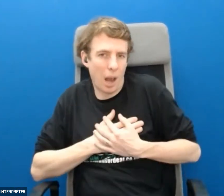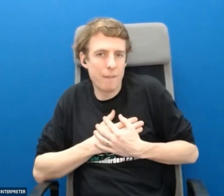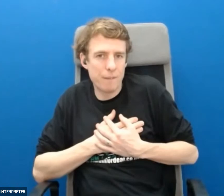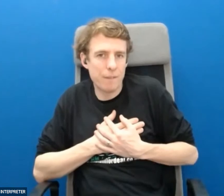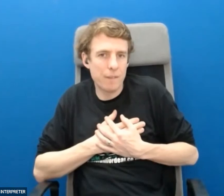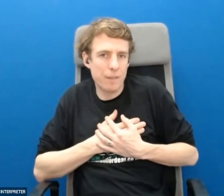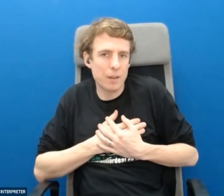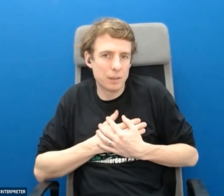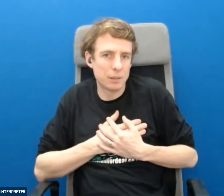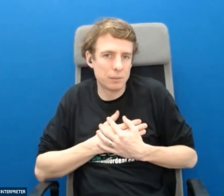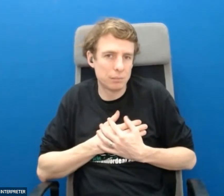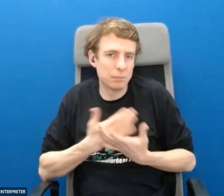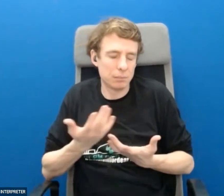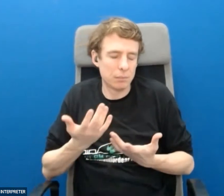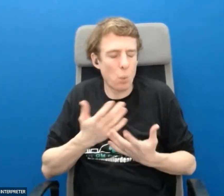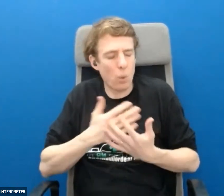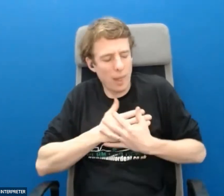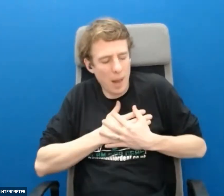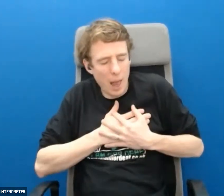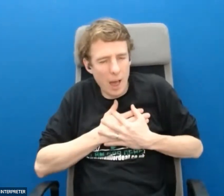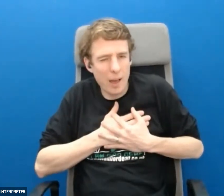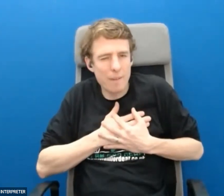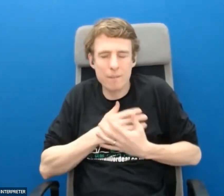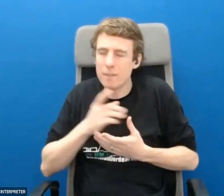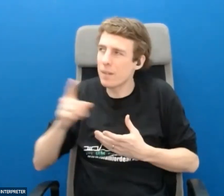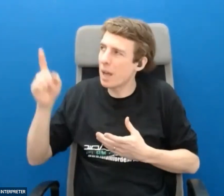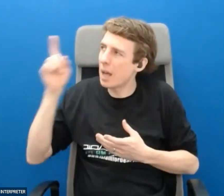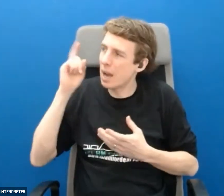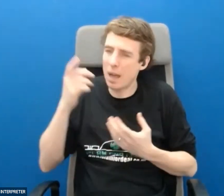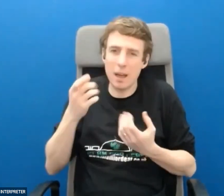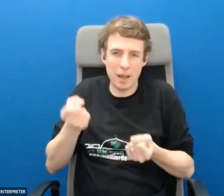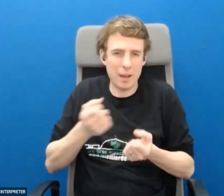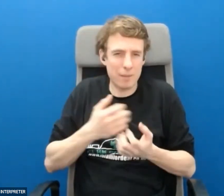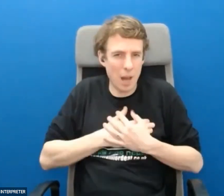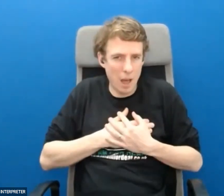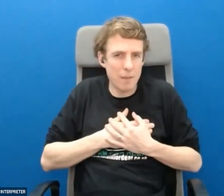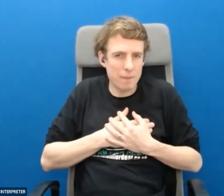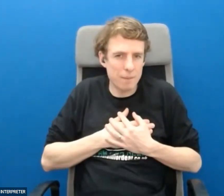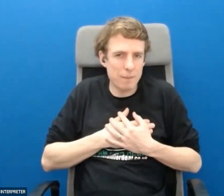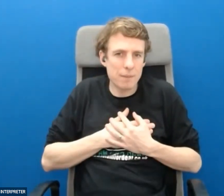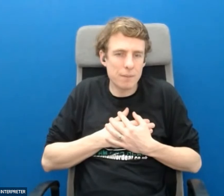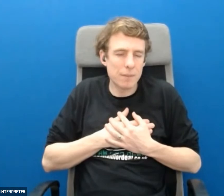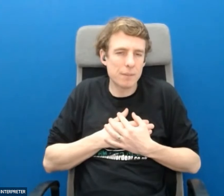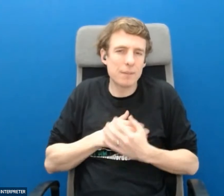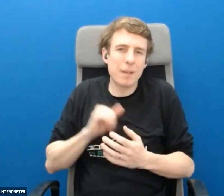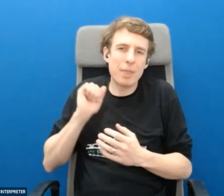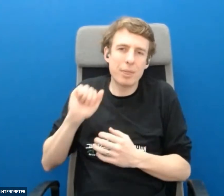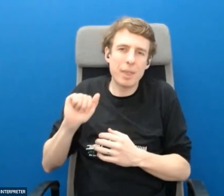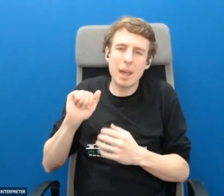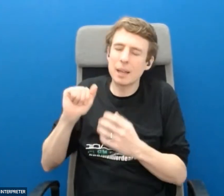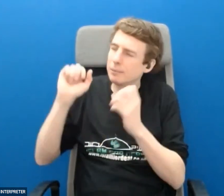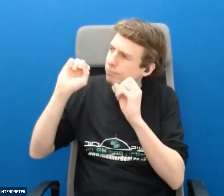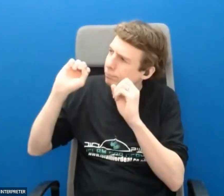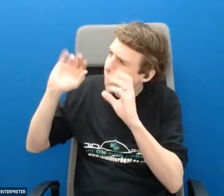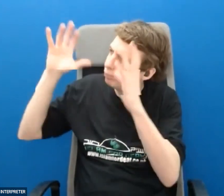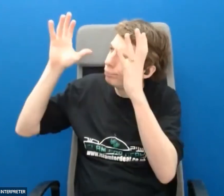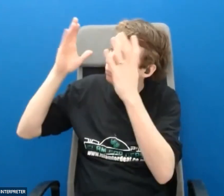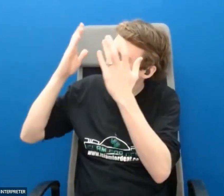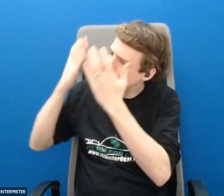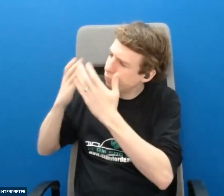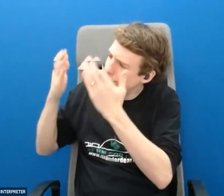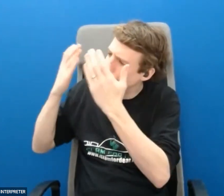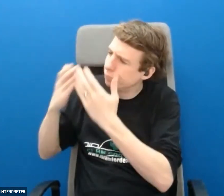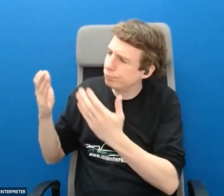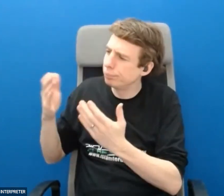for Allah, and the glorification of Allah that they used to have resulted in this kind of